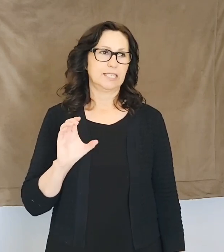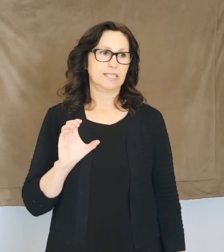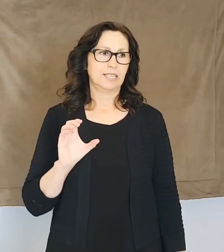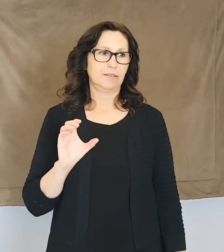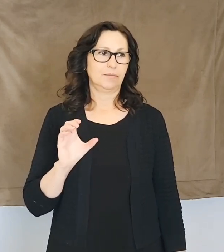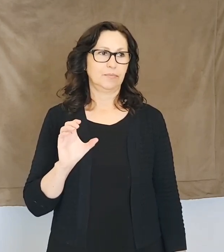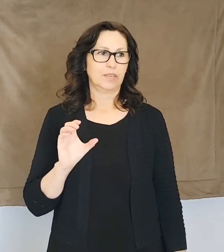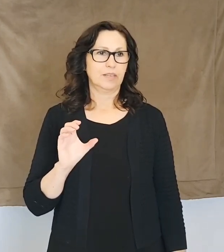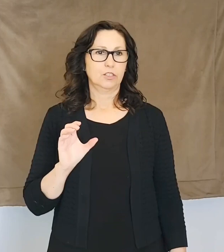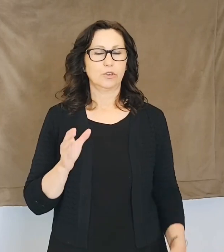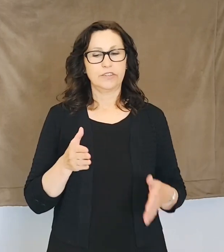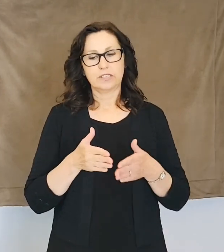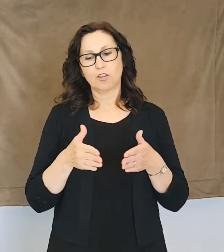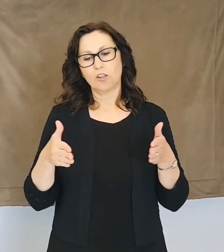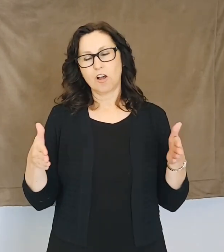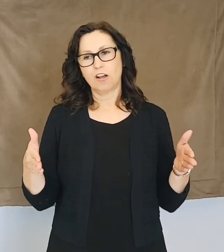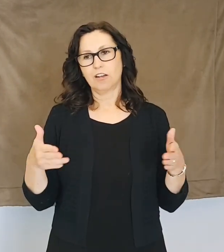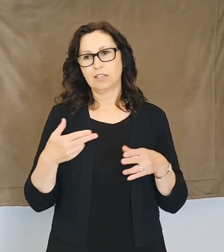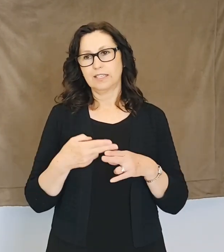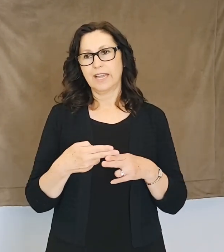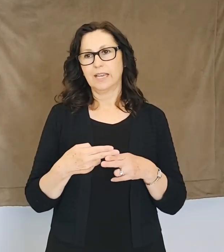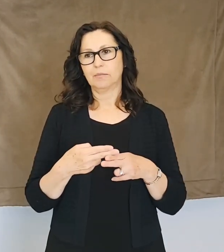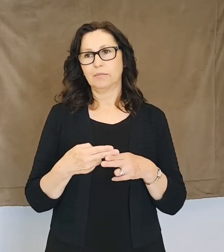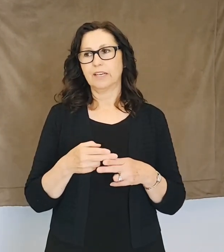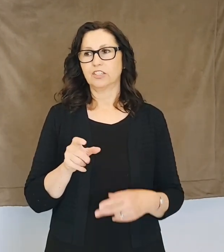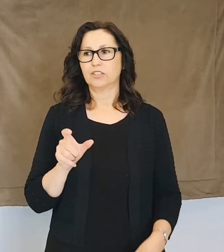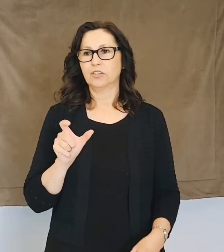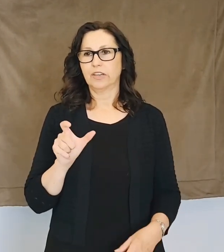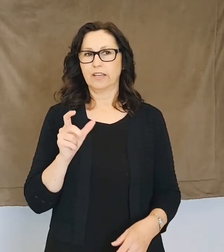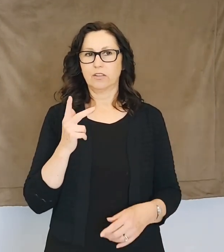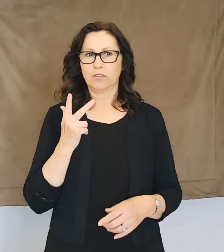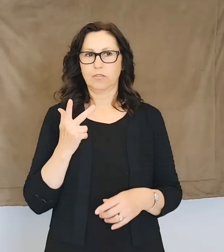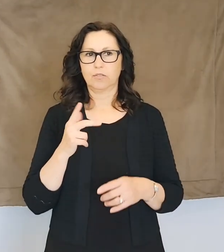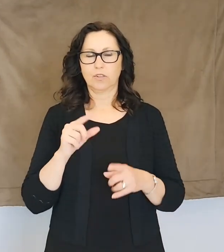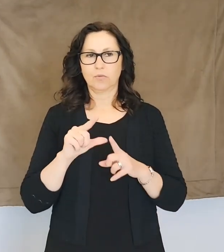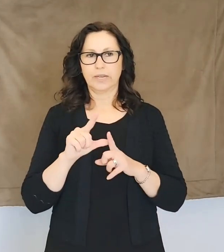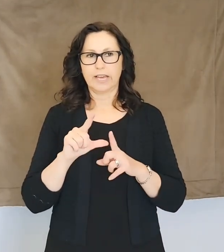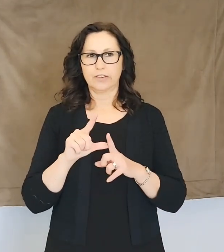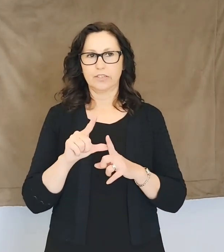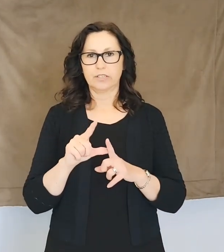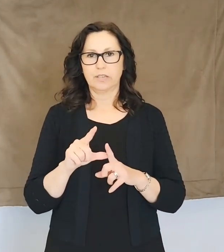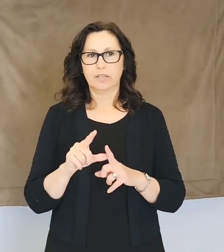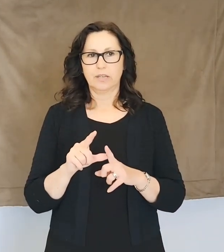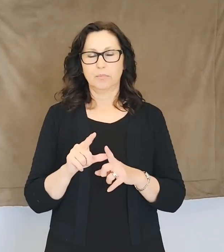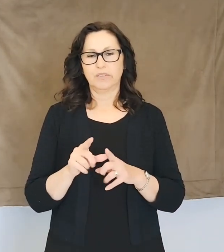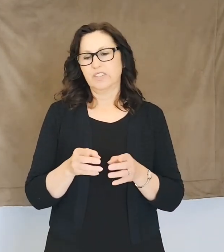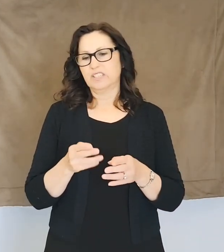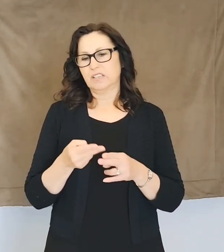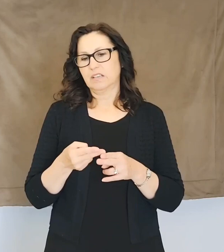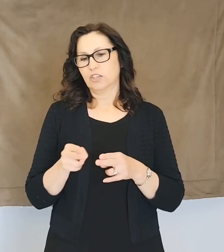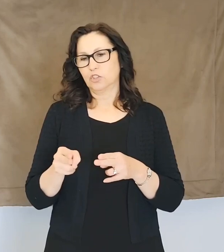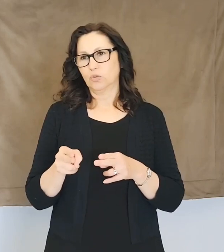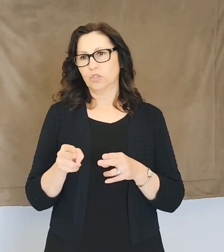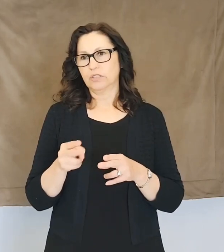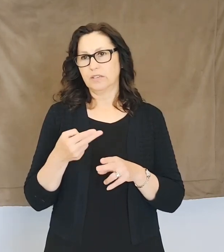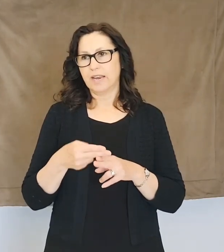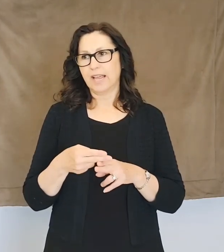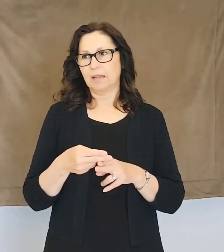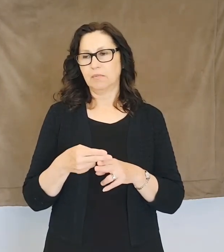D-C. So if it's a long name, they just do like the three letters. But if it's a short name,